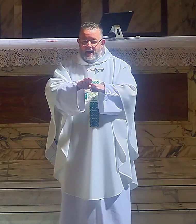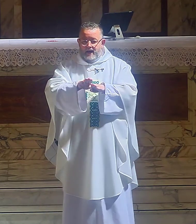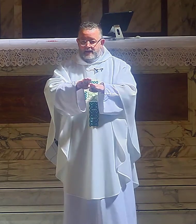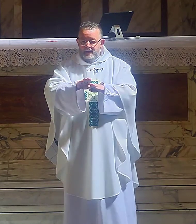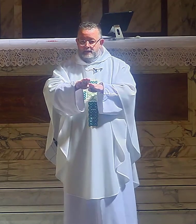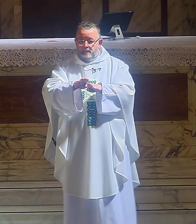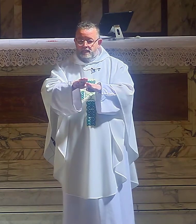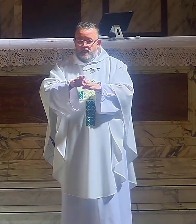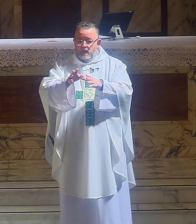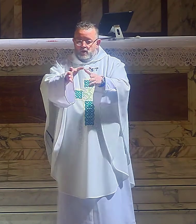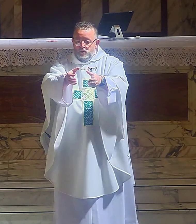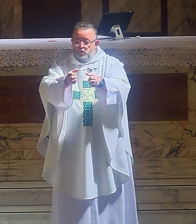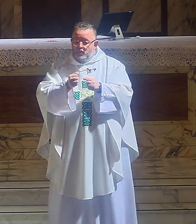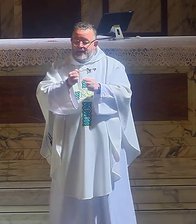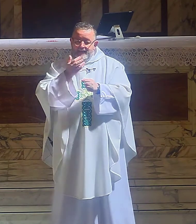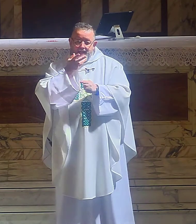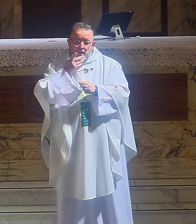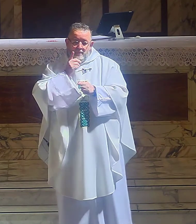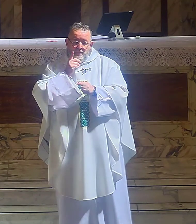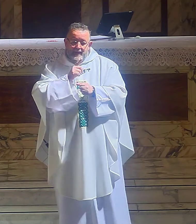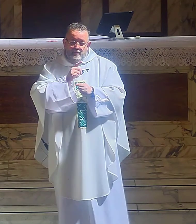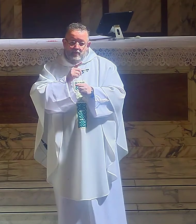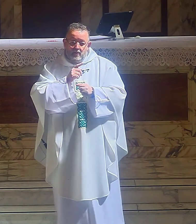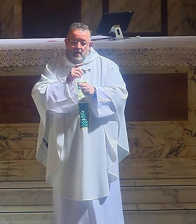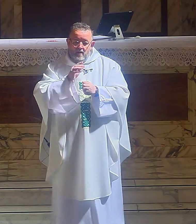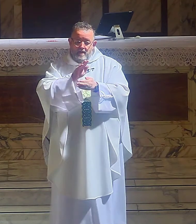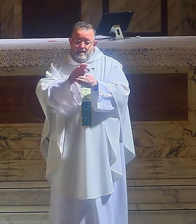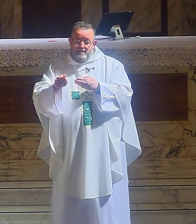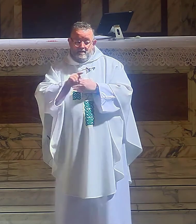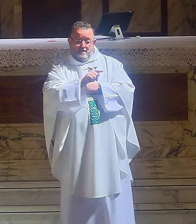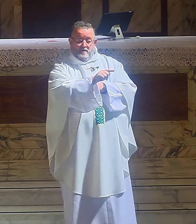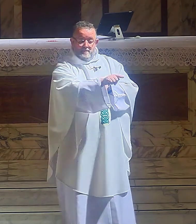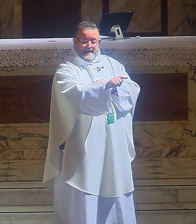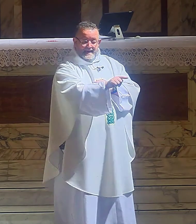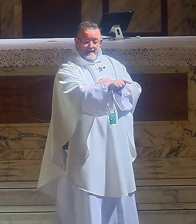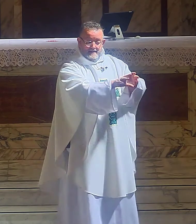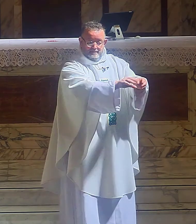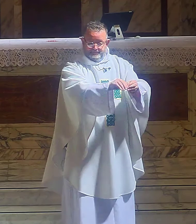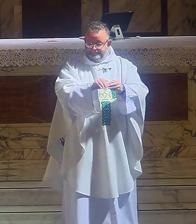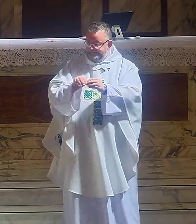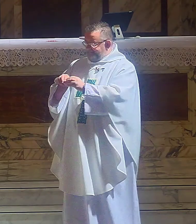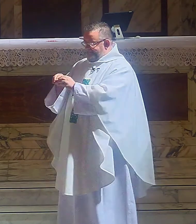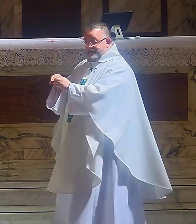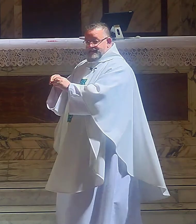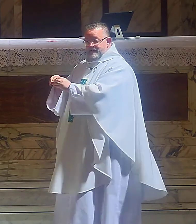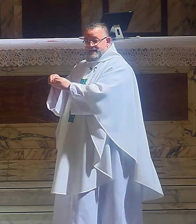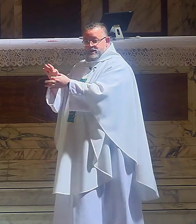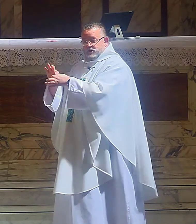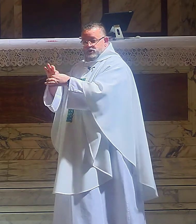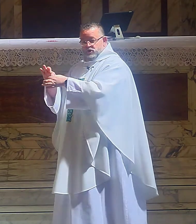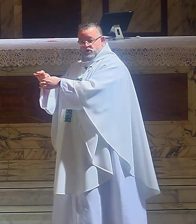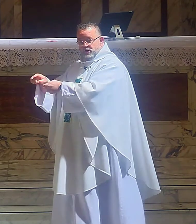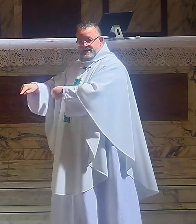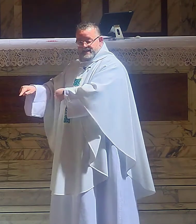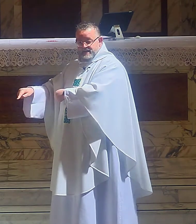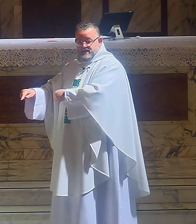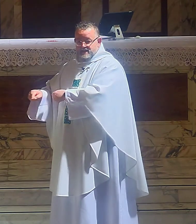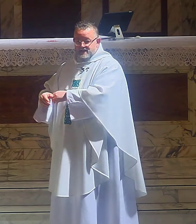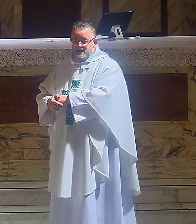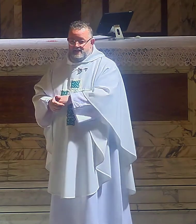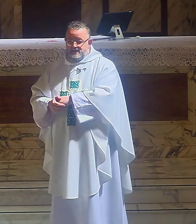try to bring people from here to join